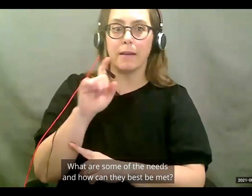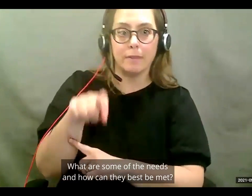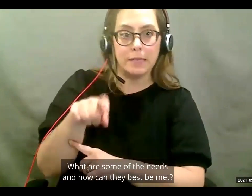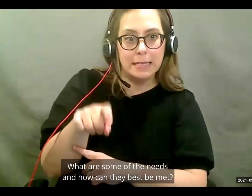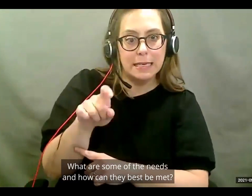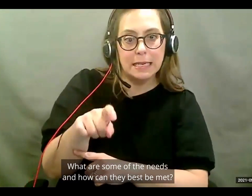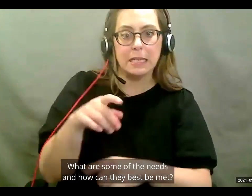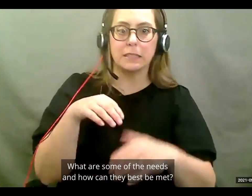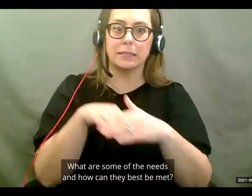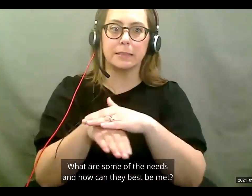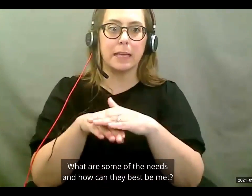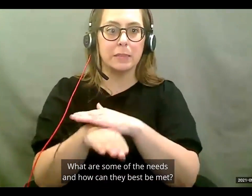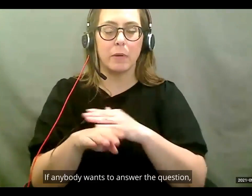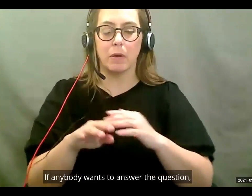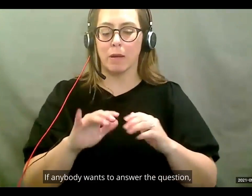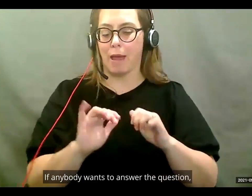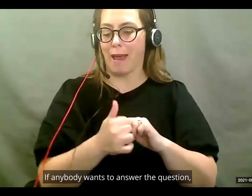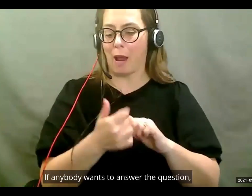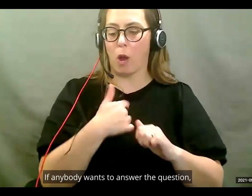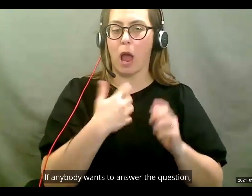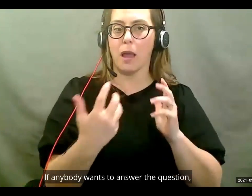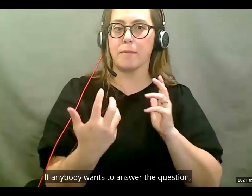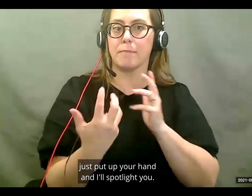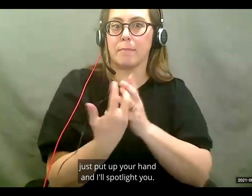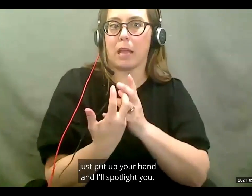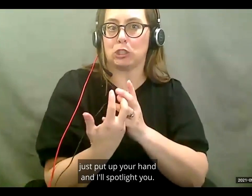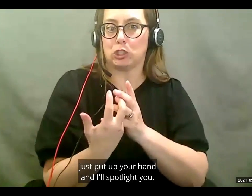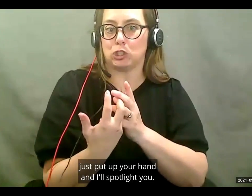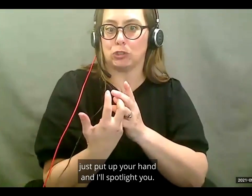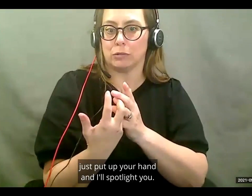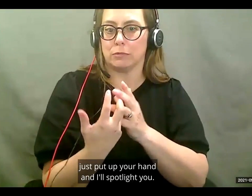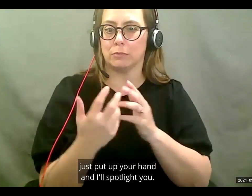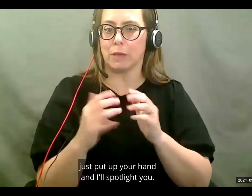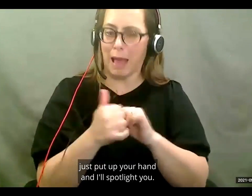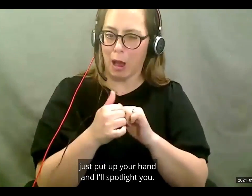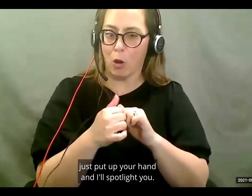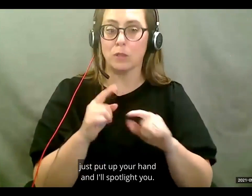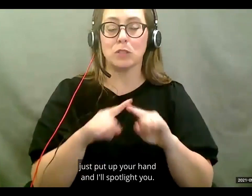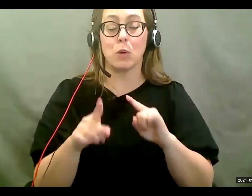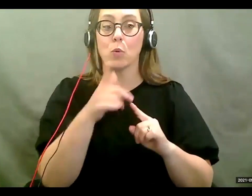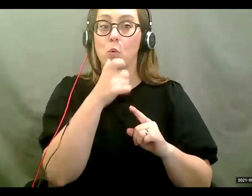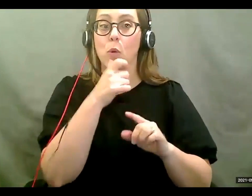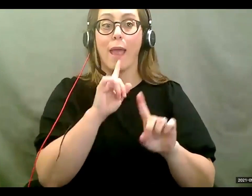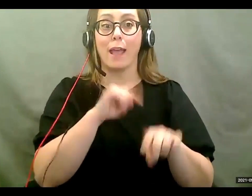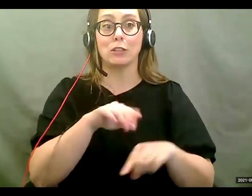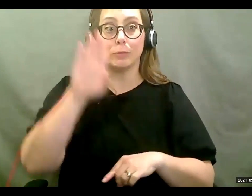best be met? If anybody wants to answer the question, just put up your hand and I'll spotlight you.